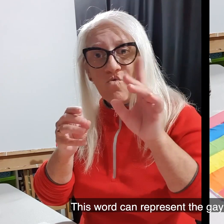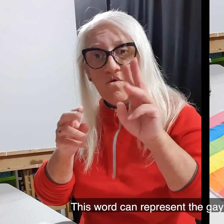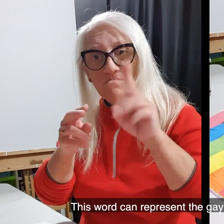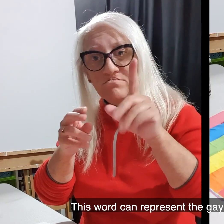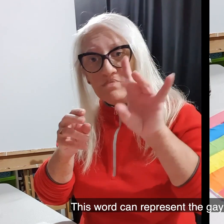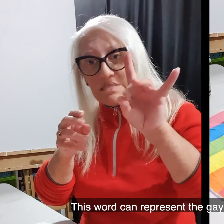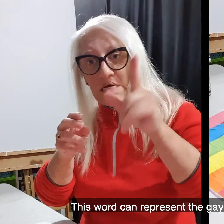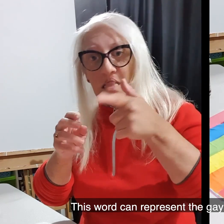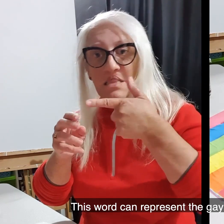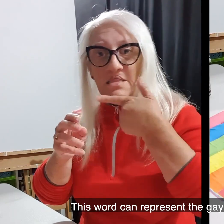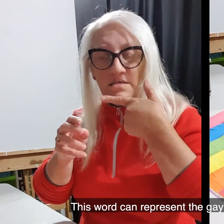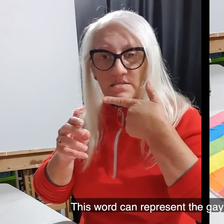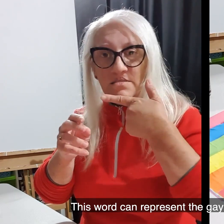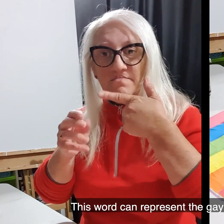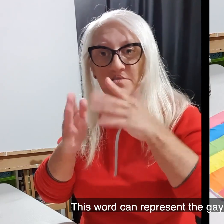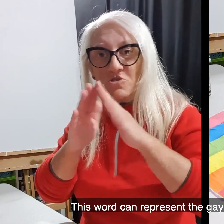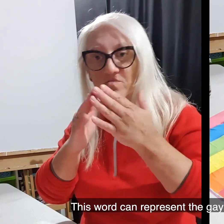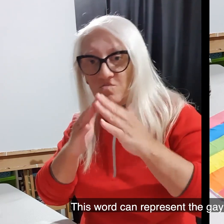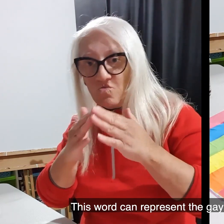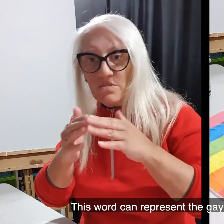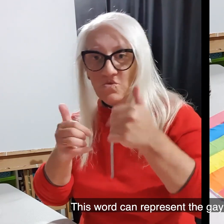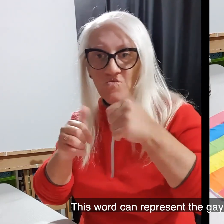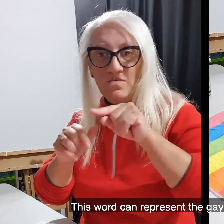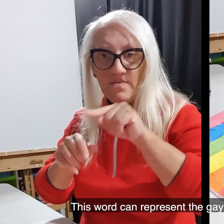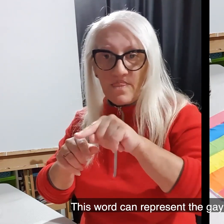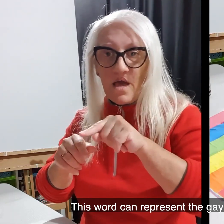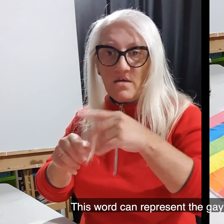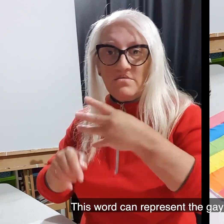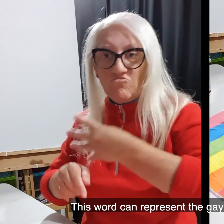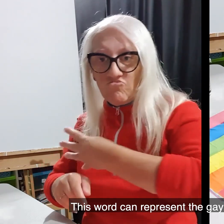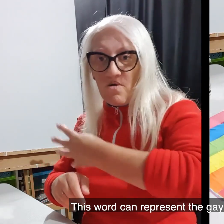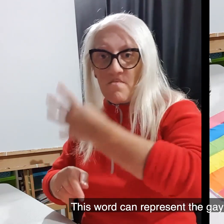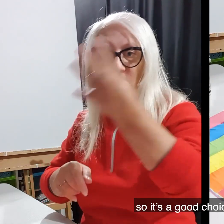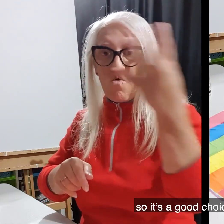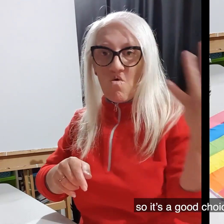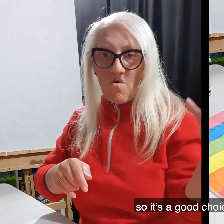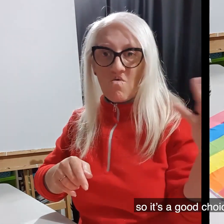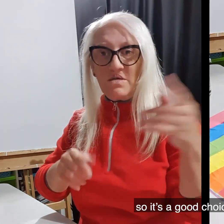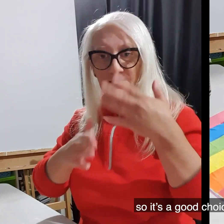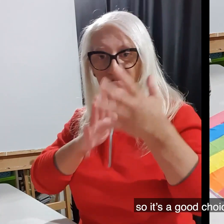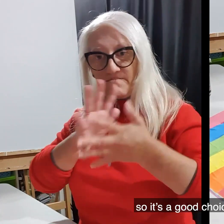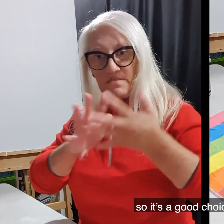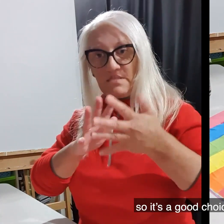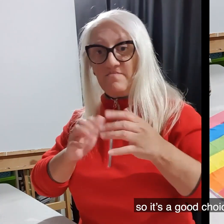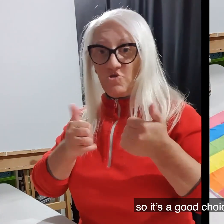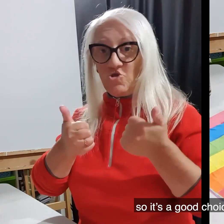This word can represent the gay and lesbian community, so it's a good choice, rainbow.